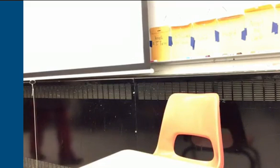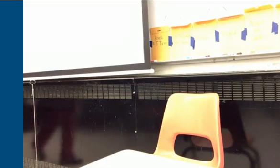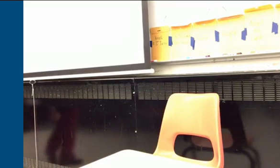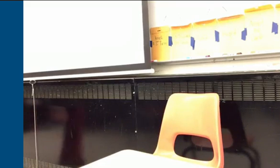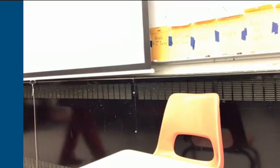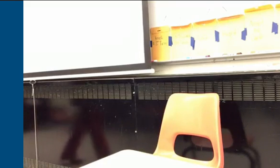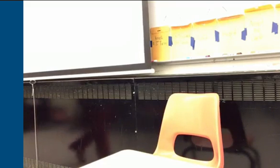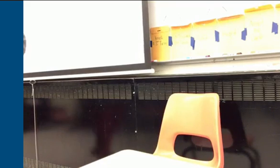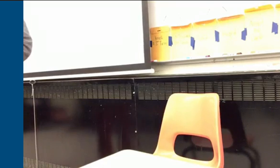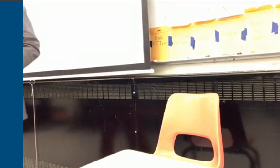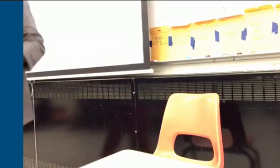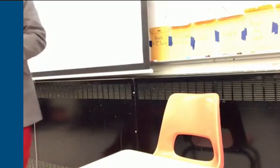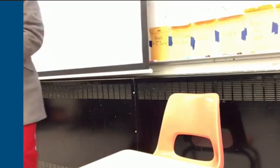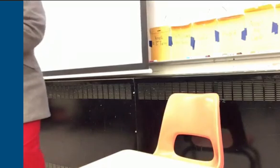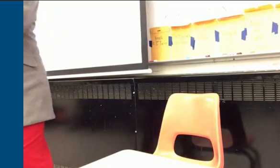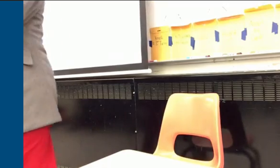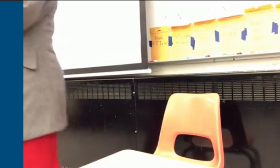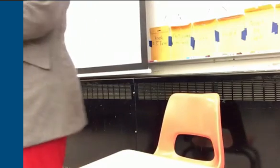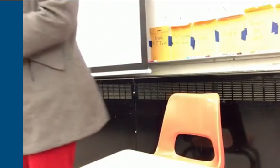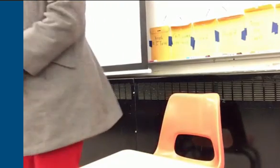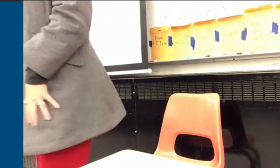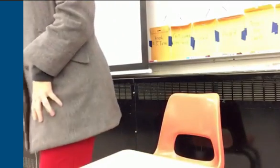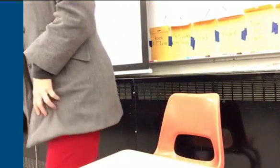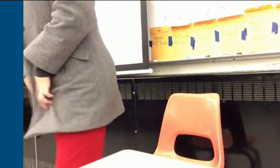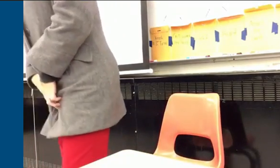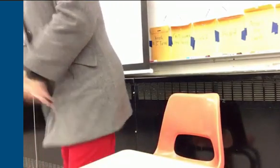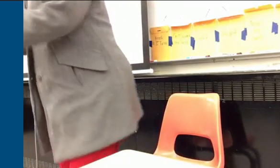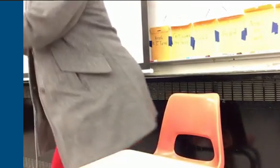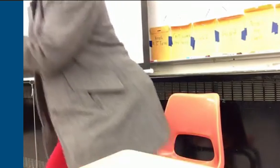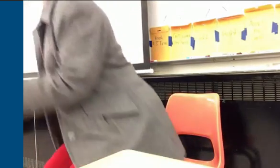Some of you are really slow.